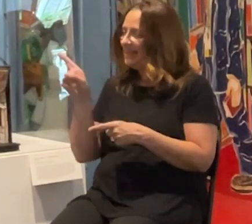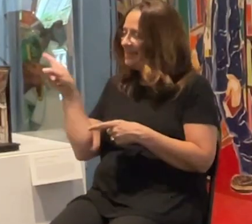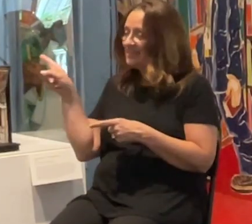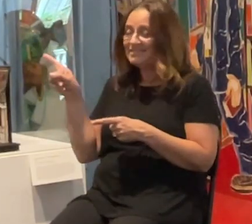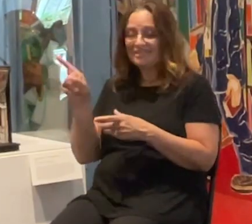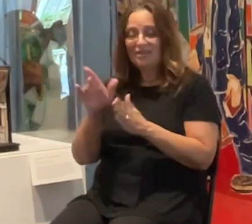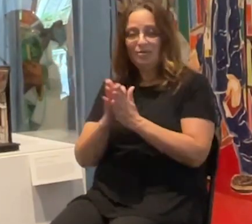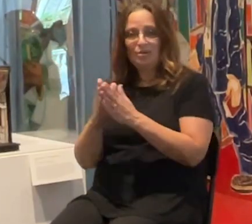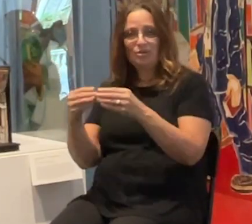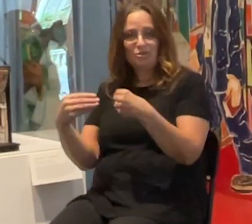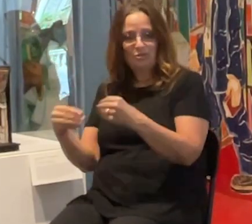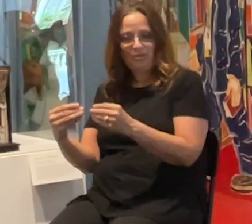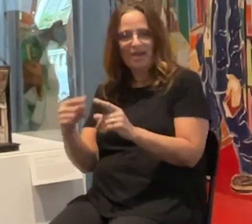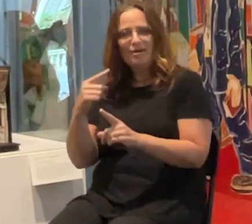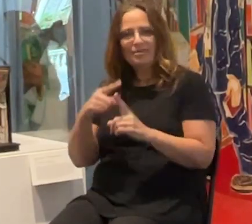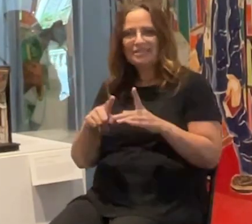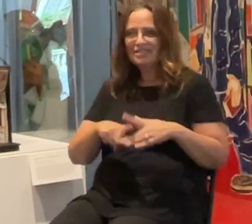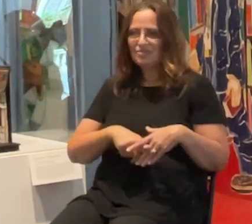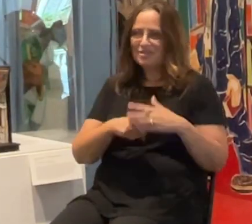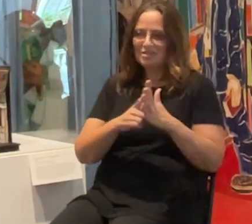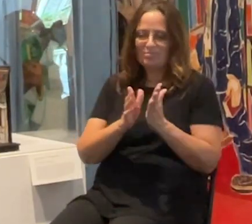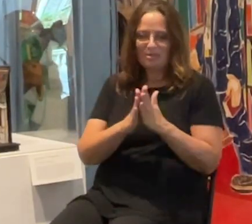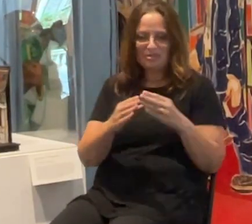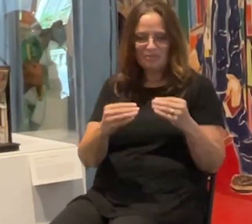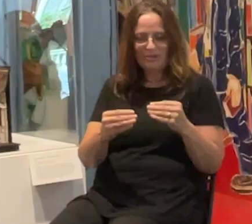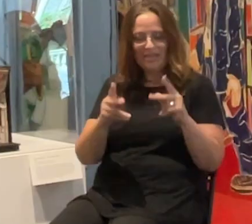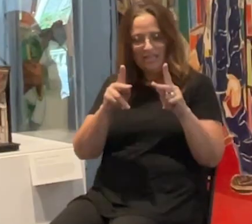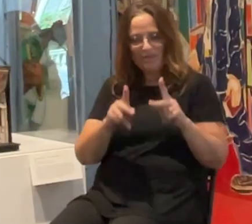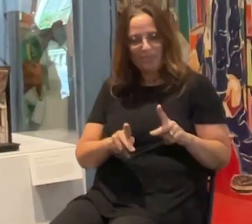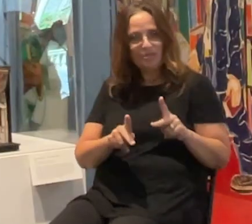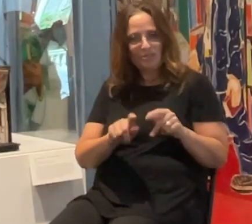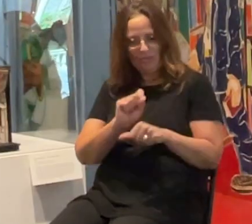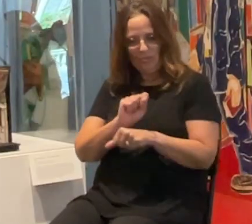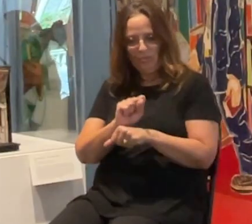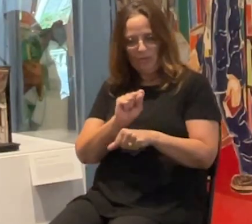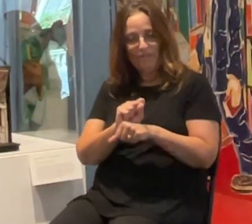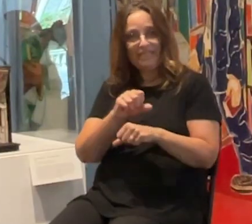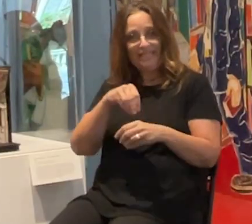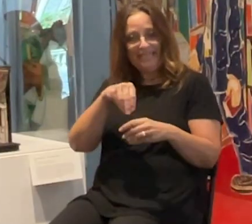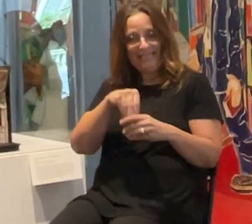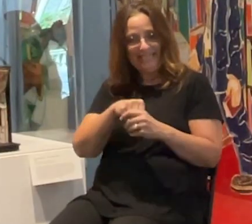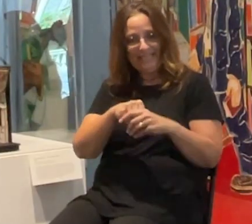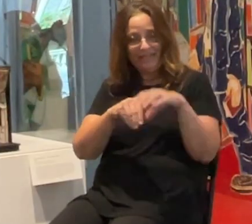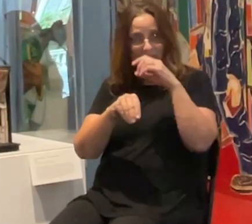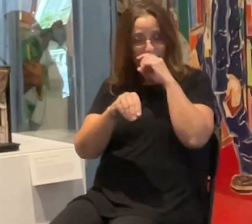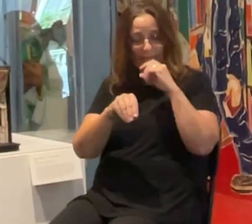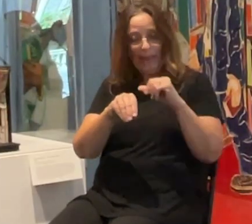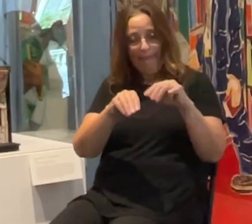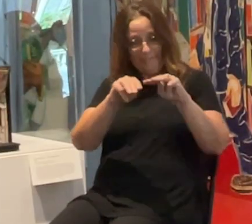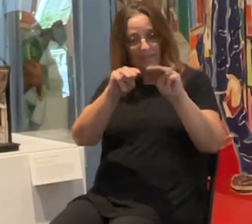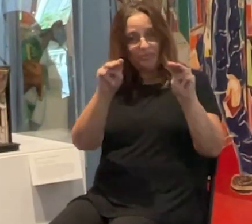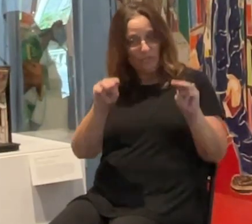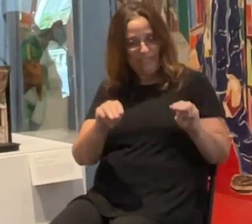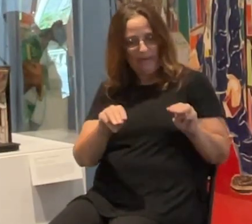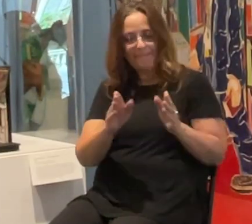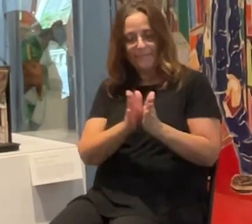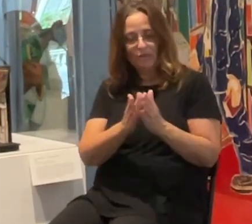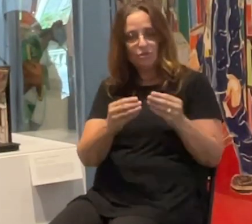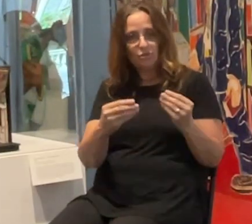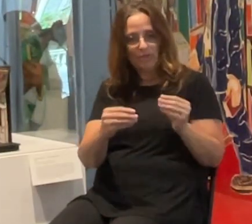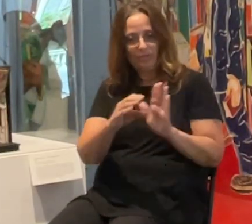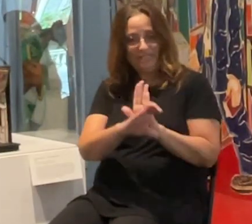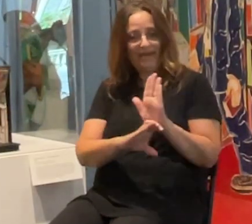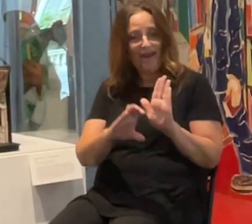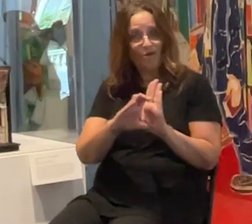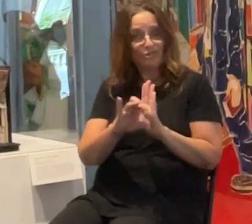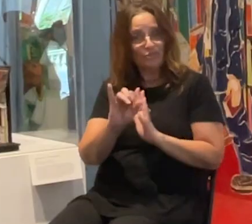as in the original one. The person that worked for the museum that stood behind the cash register in the original one was one of the characters. But you're also a character when